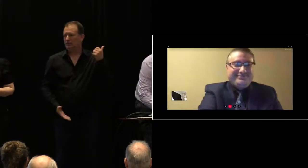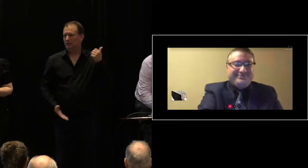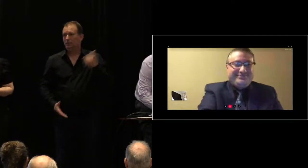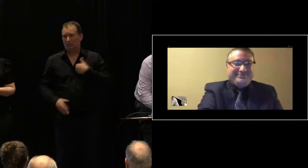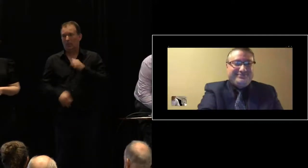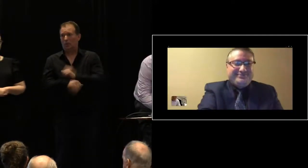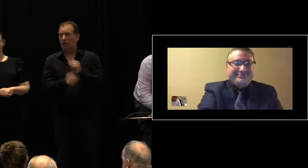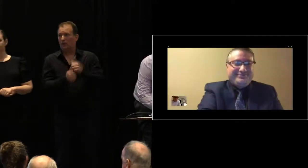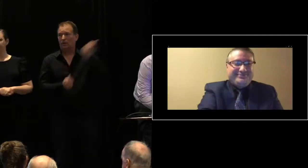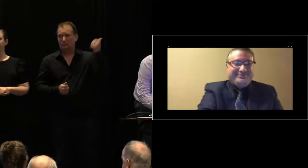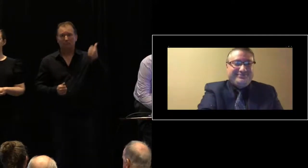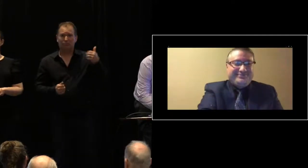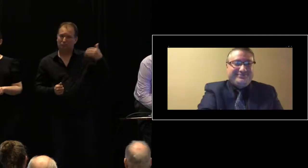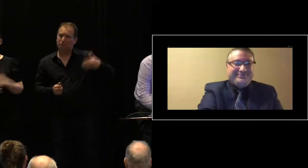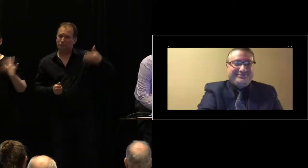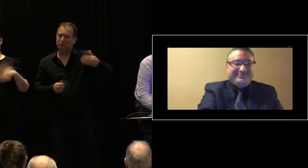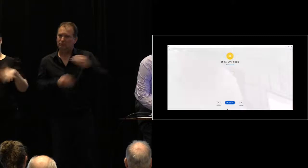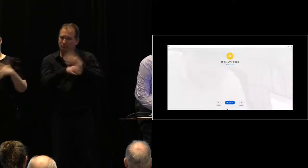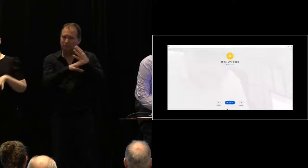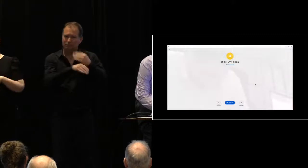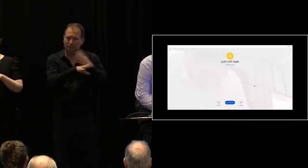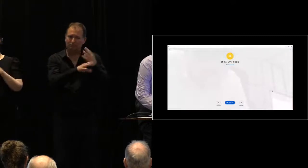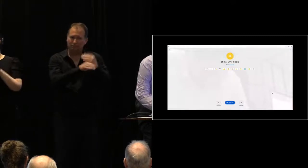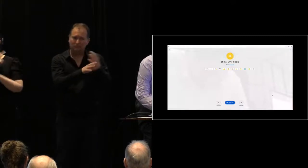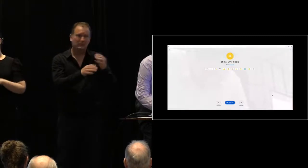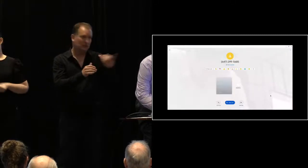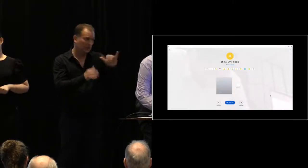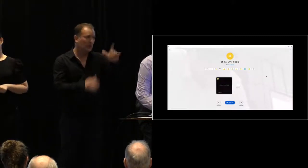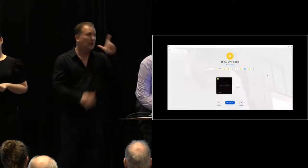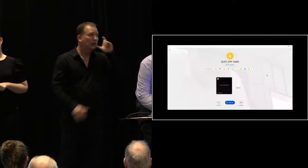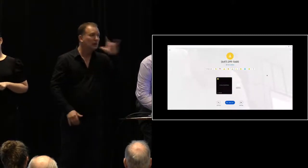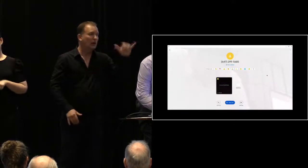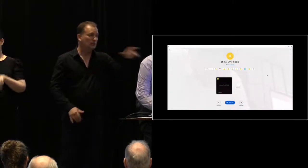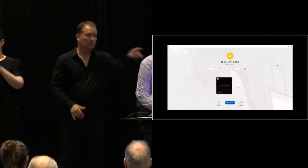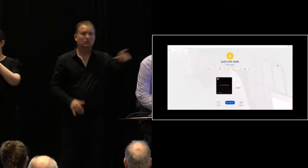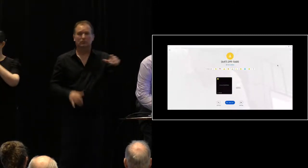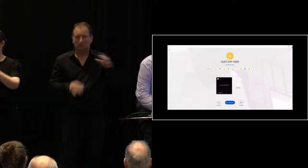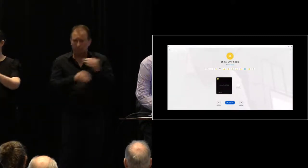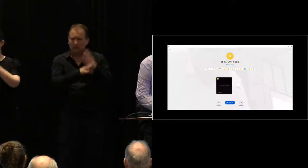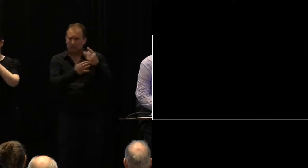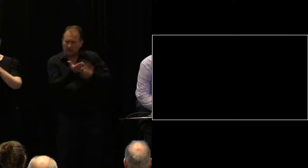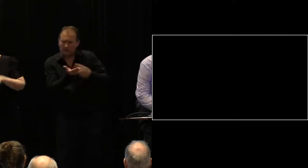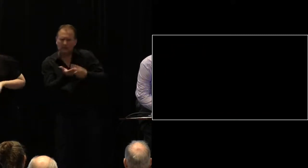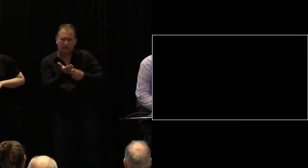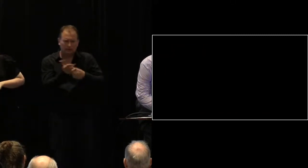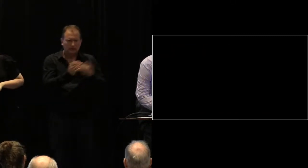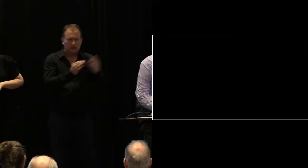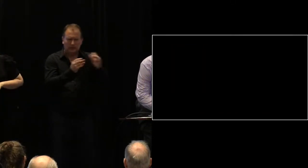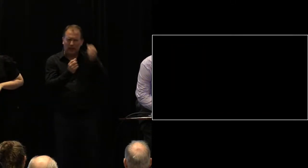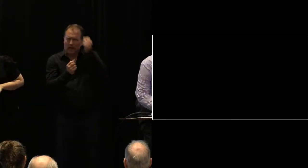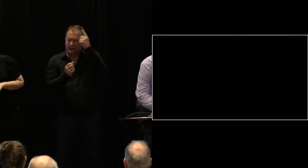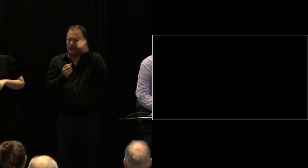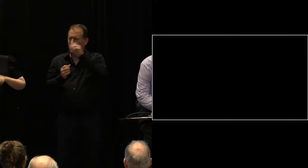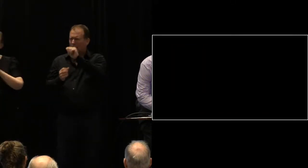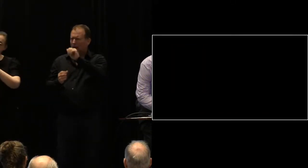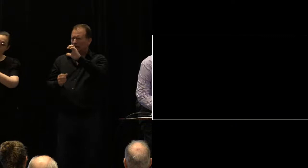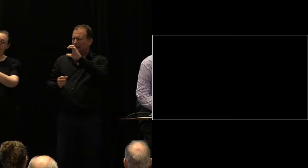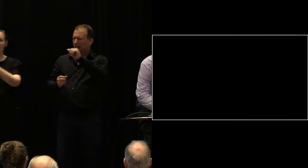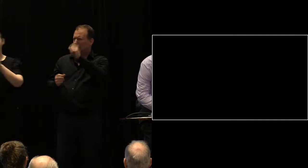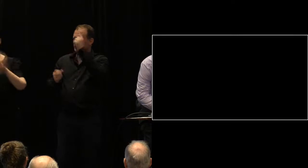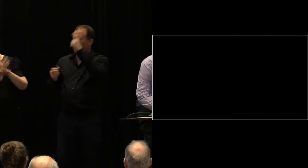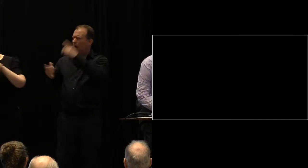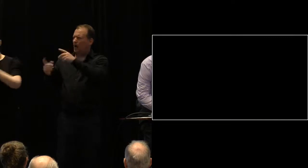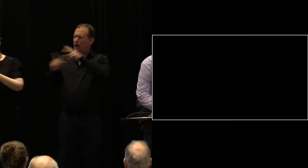Ooh, Frank is an inspiring man. Working with him has been an honor and a privilege. Working with Lisa Anderson has also been